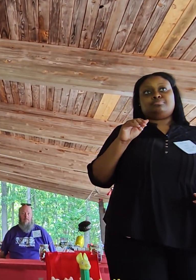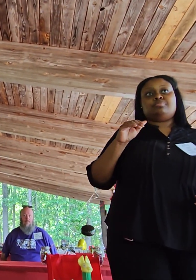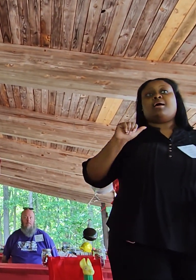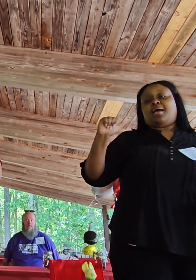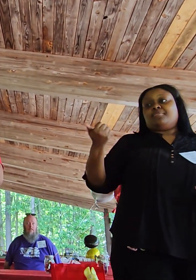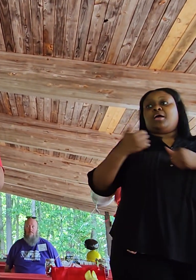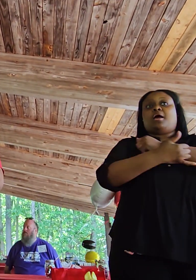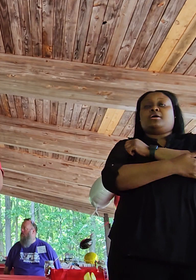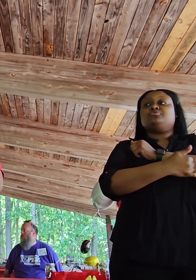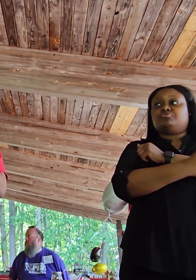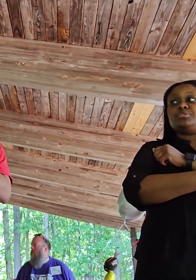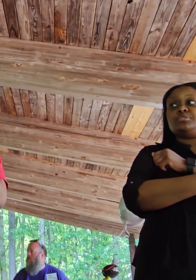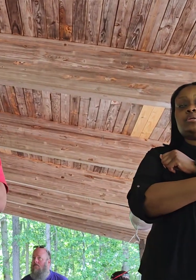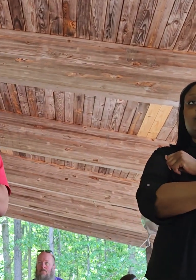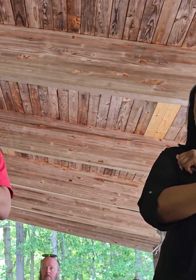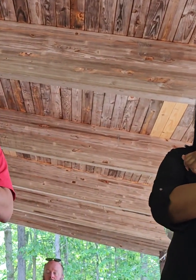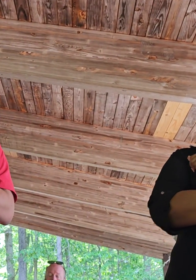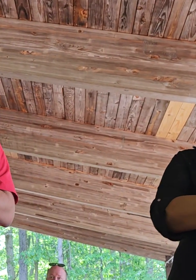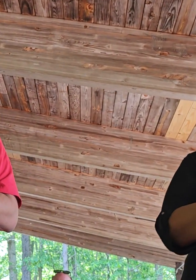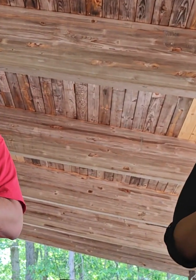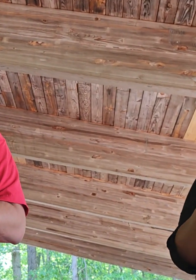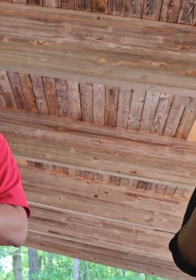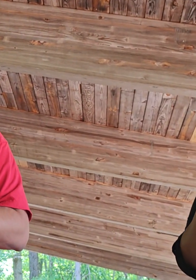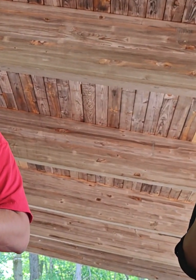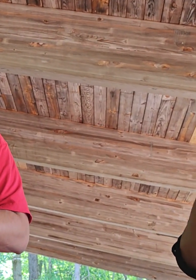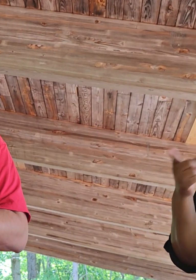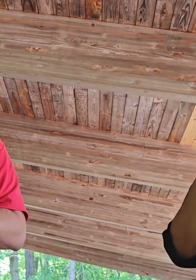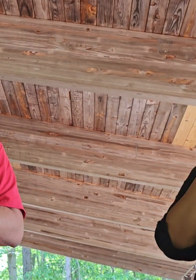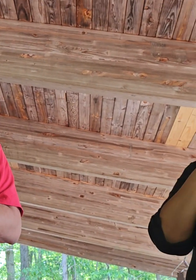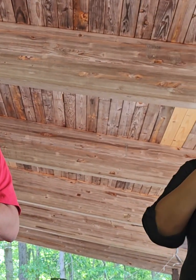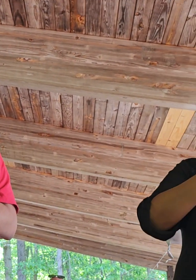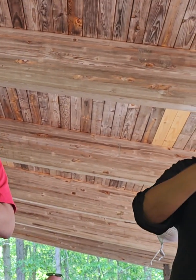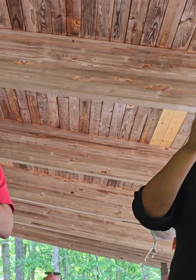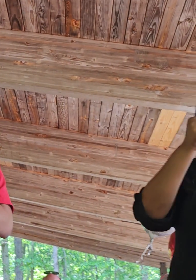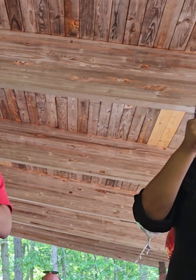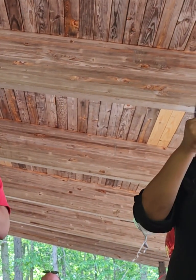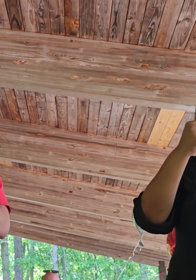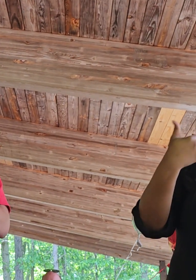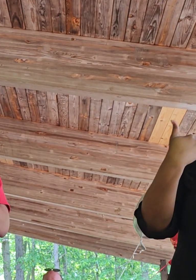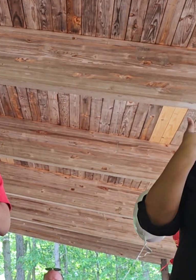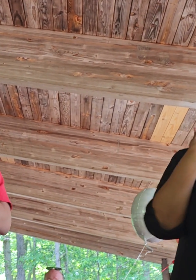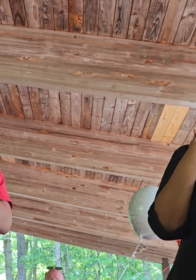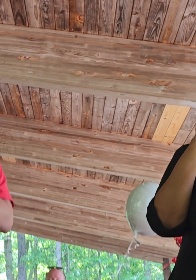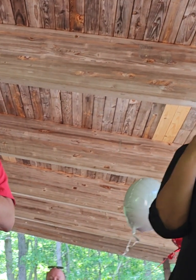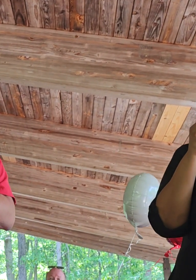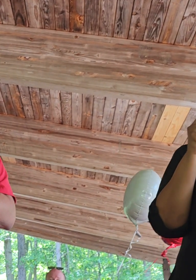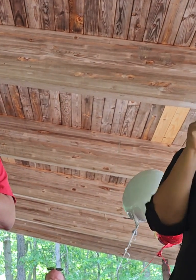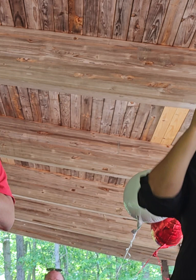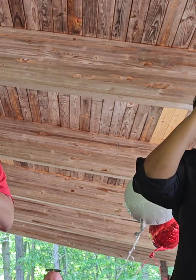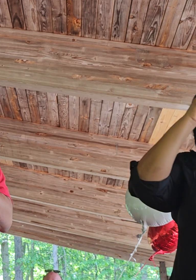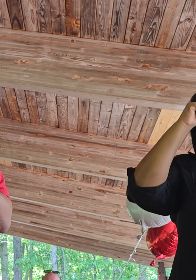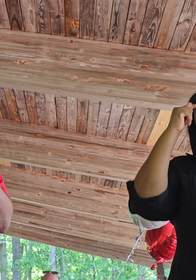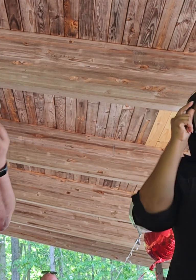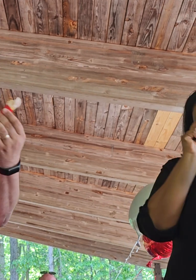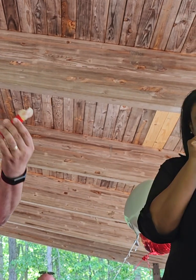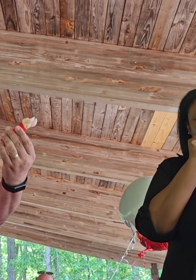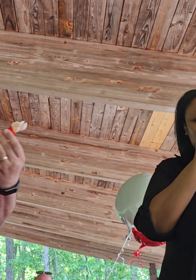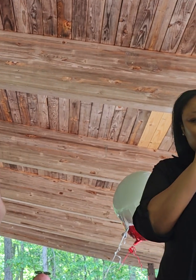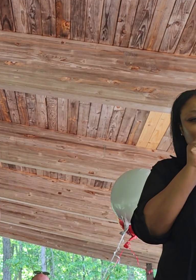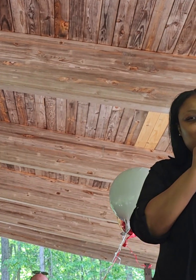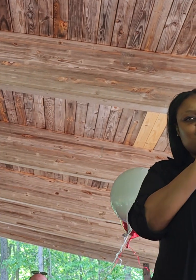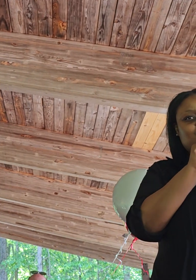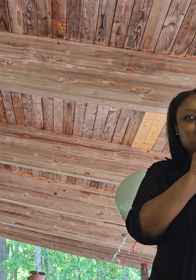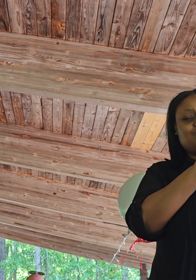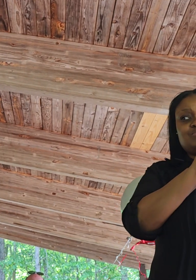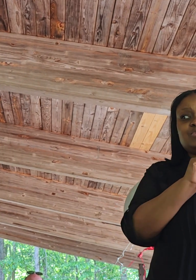bunnies. It is a red dispenser that has teeny black specks in it. And again, if you look at it